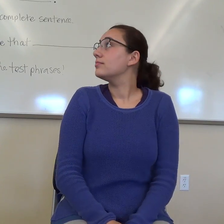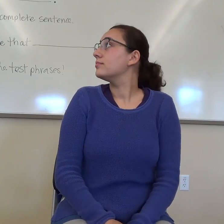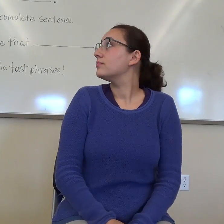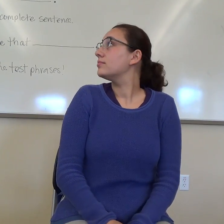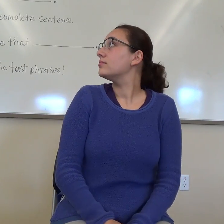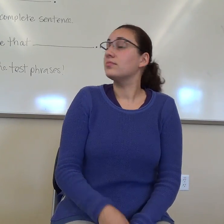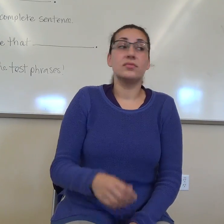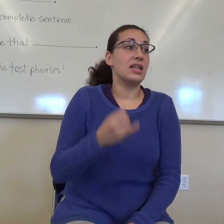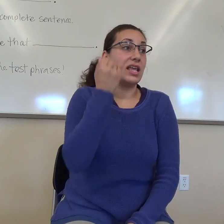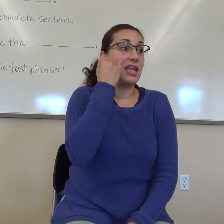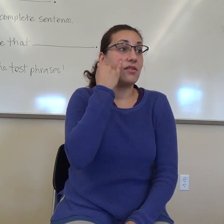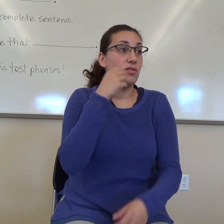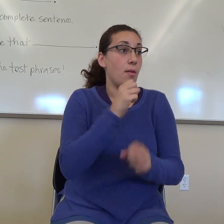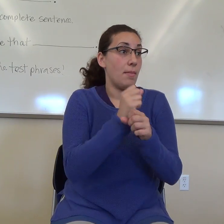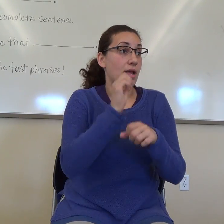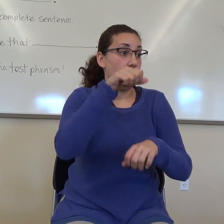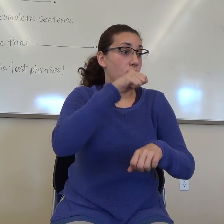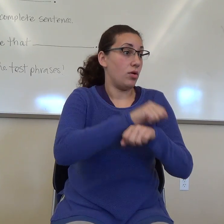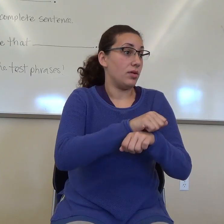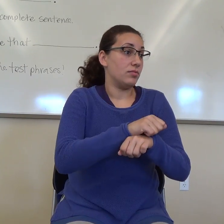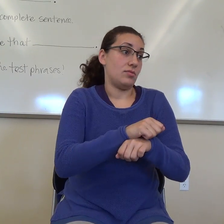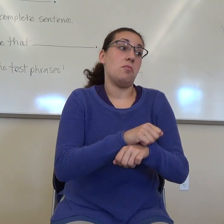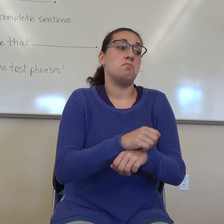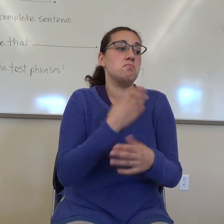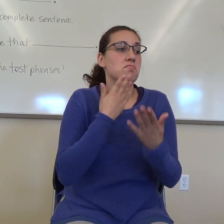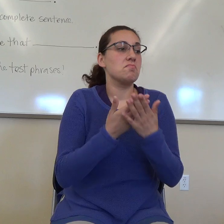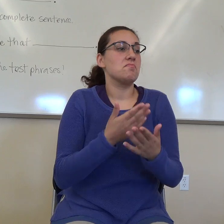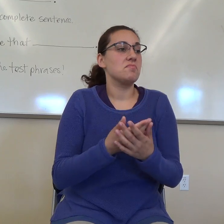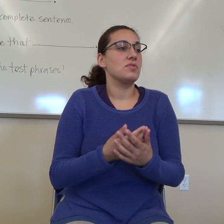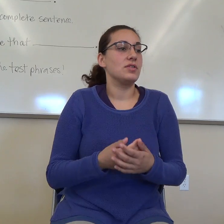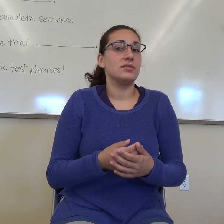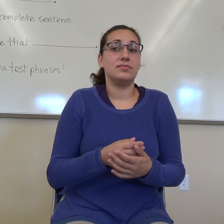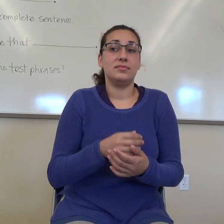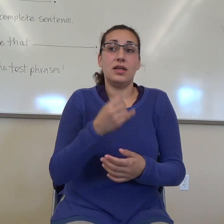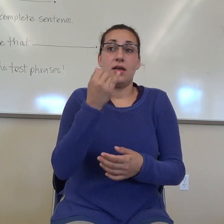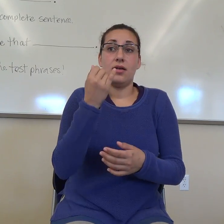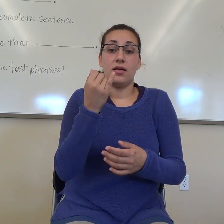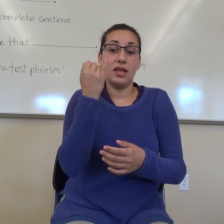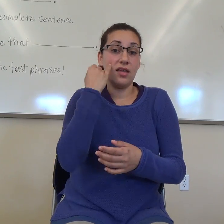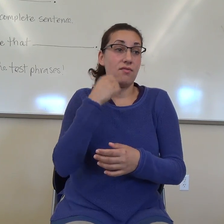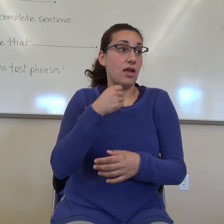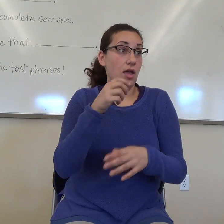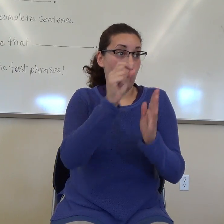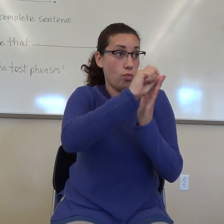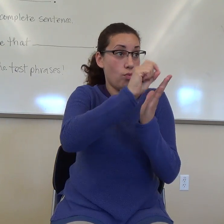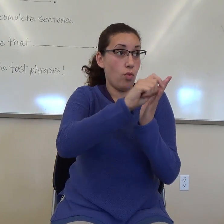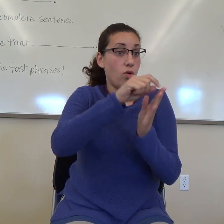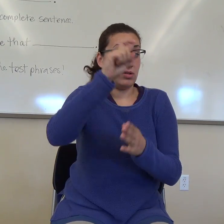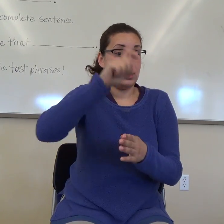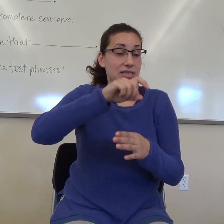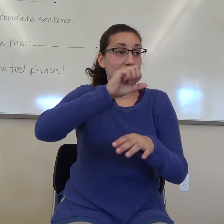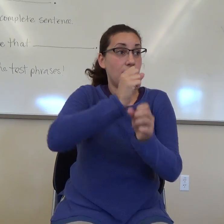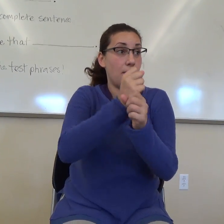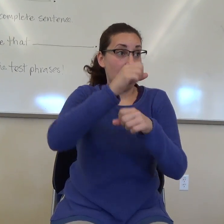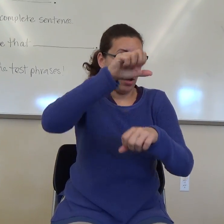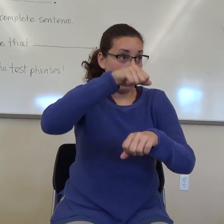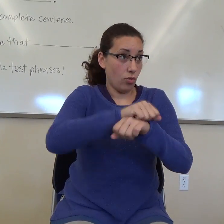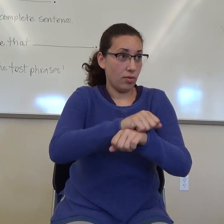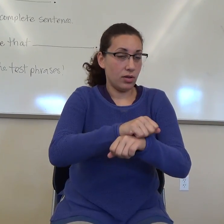an appointment with you, rather than just say come during office hours, then people do tend to come. Sometimes they don't. There's really